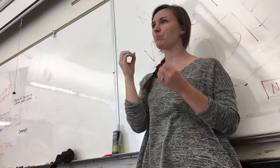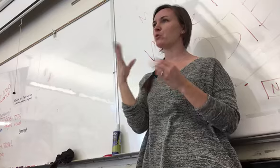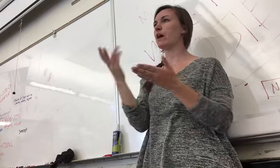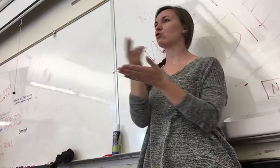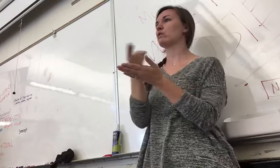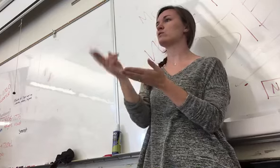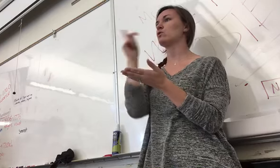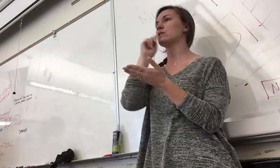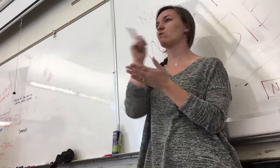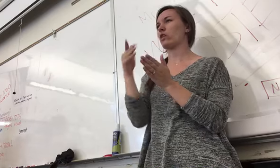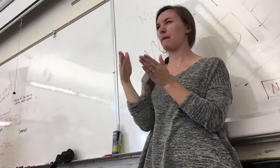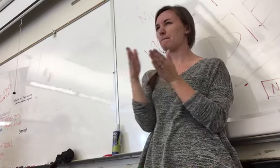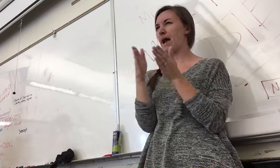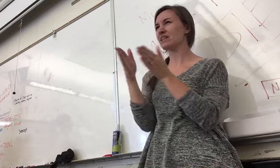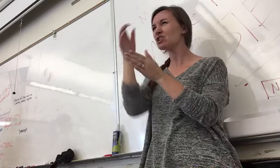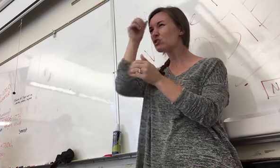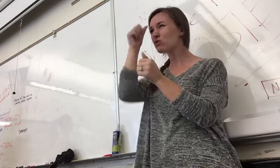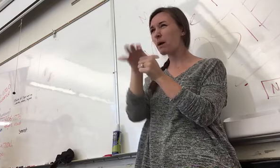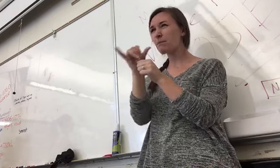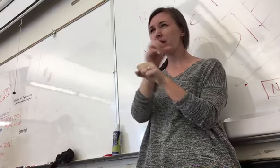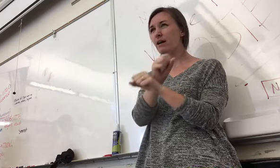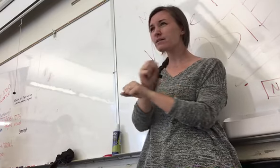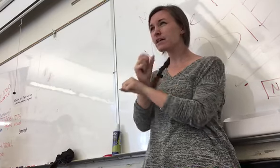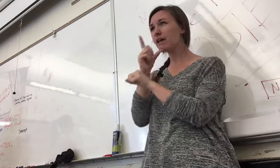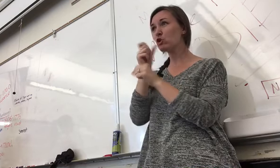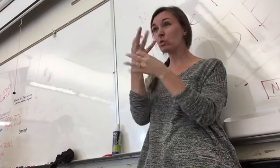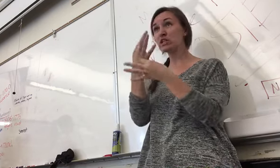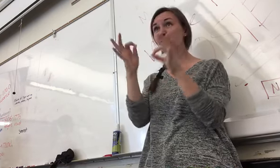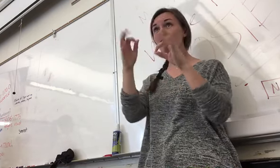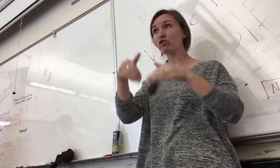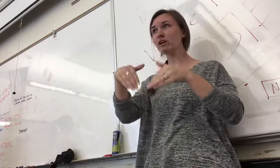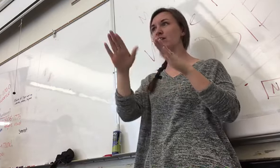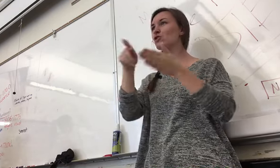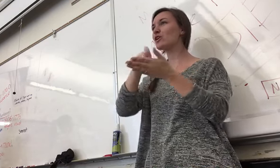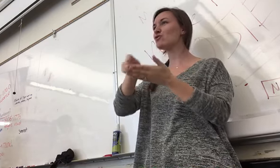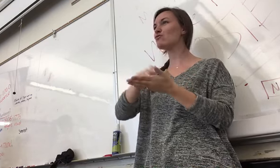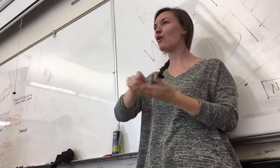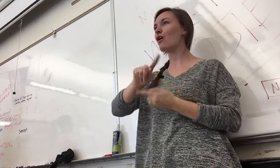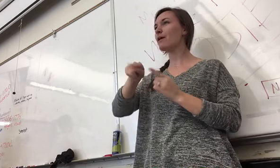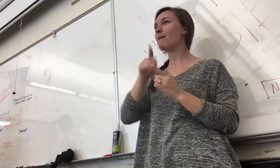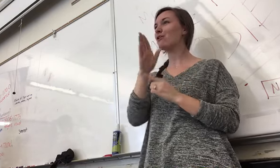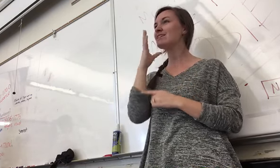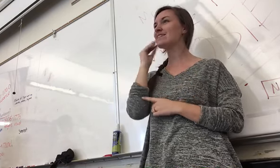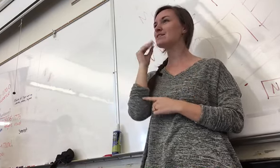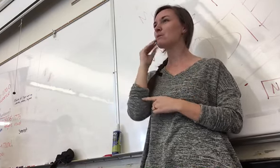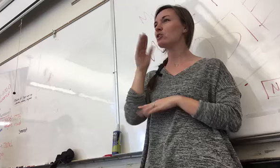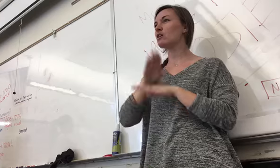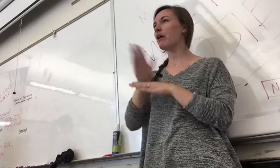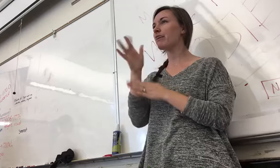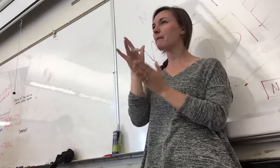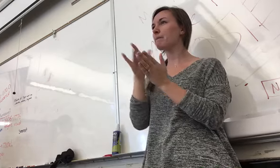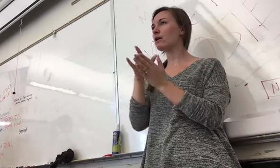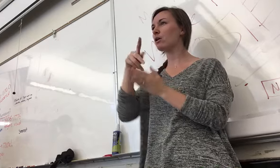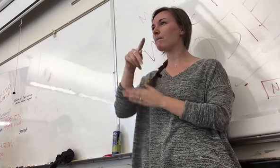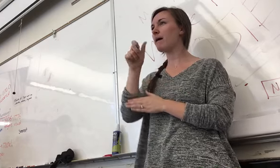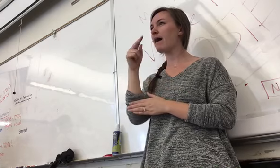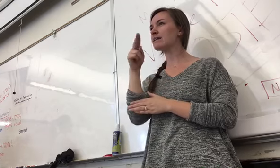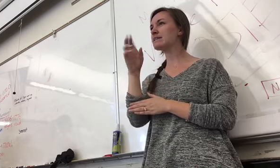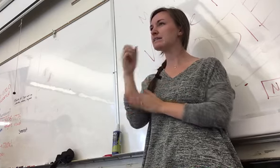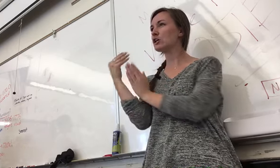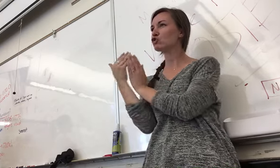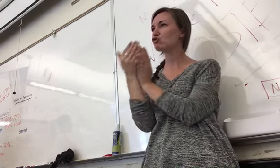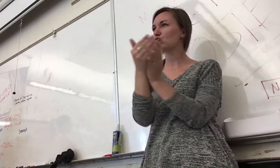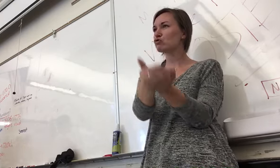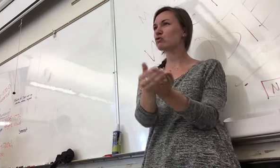remember, he's that slave that was freed, and then he could write, so he wrote about his experience on the Middle Passage, and then we did that whole boat thing.